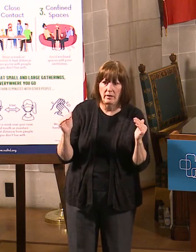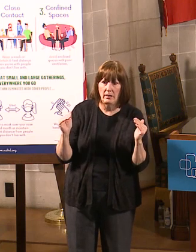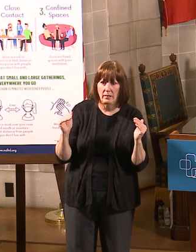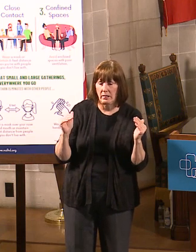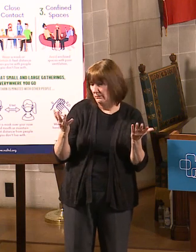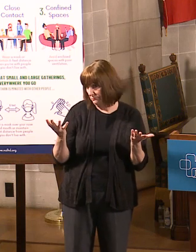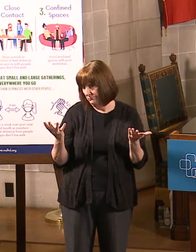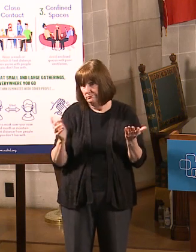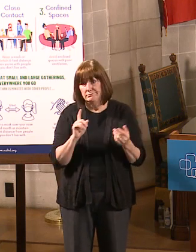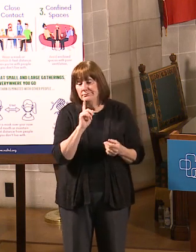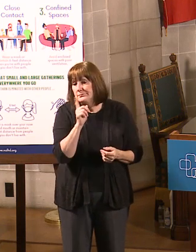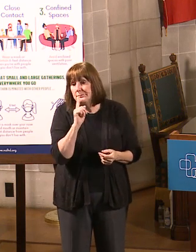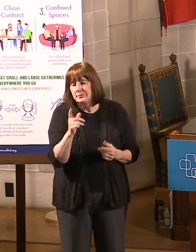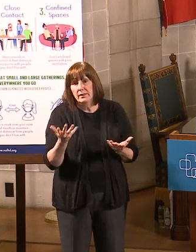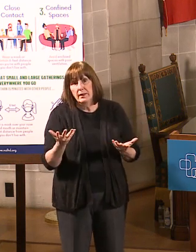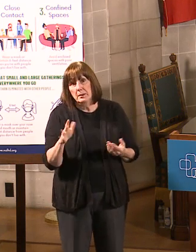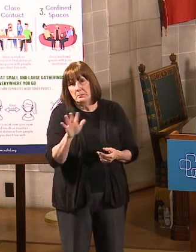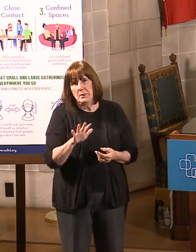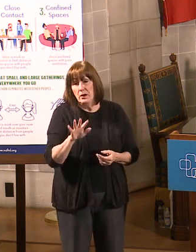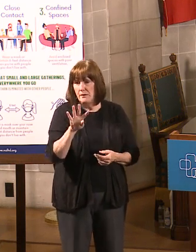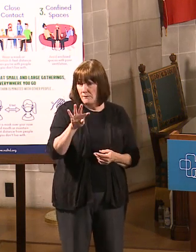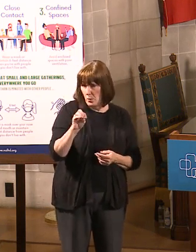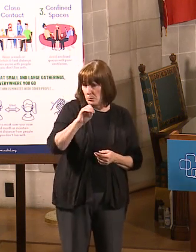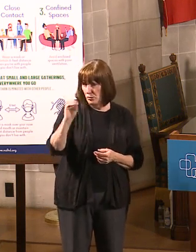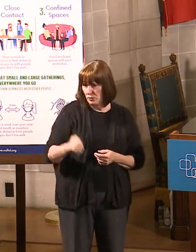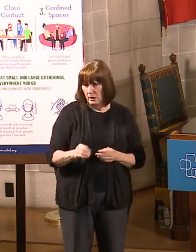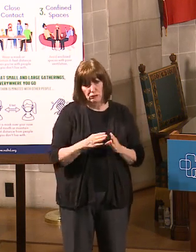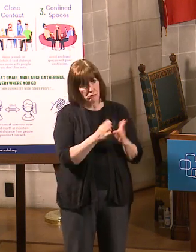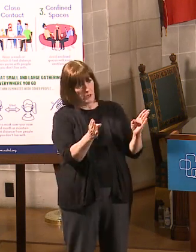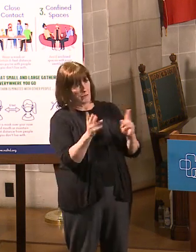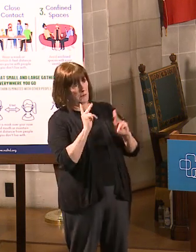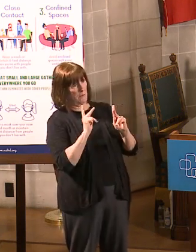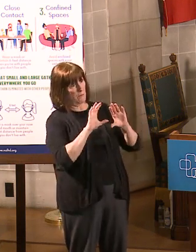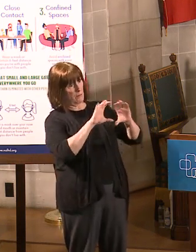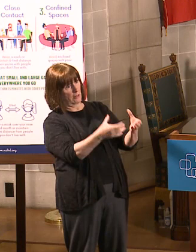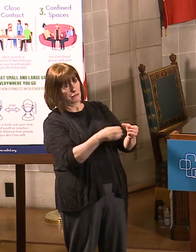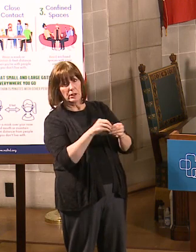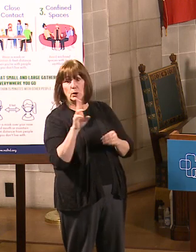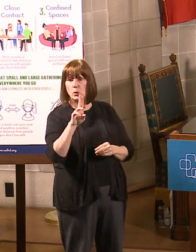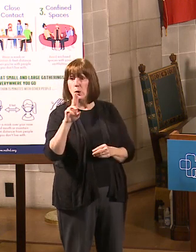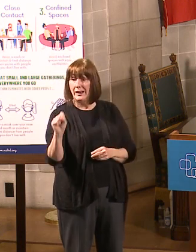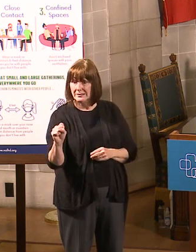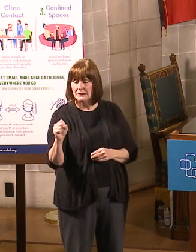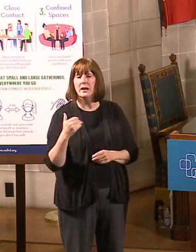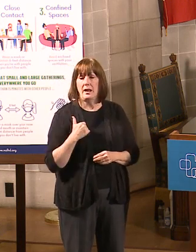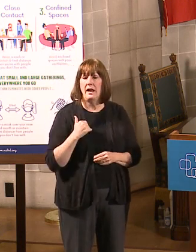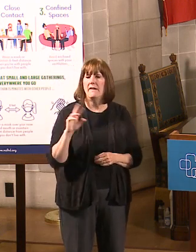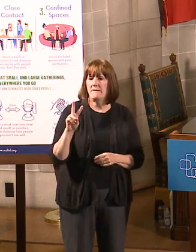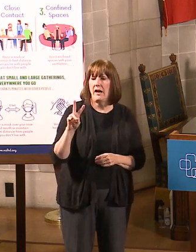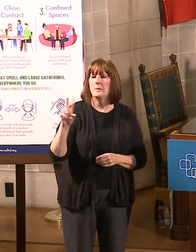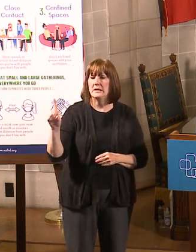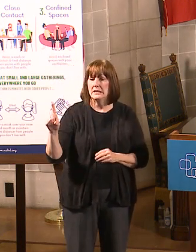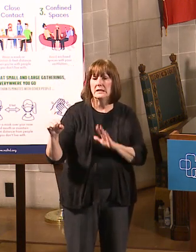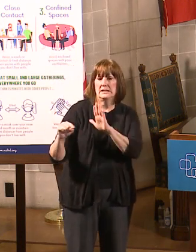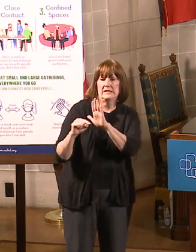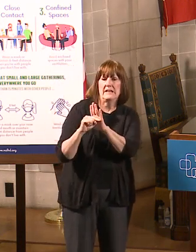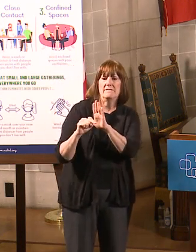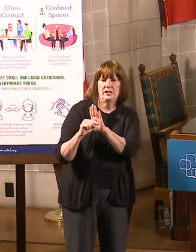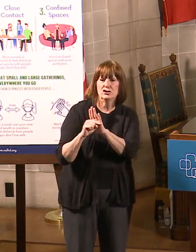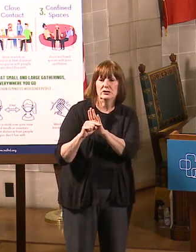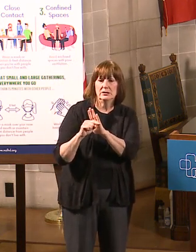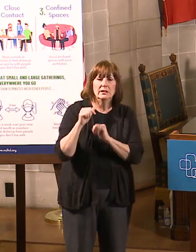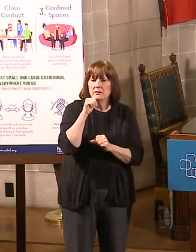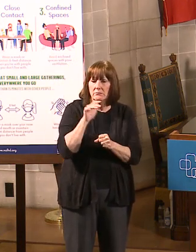As a matter of fact, about 40% of the general population in the United States has vitamin D deficiency.